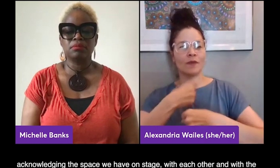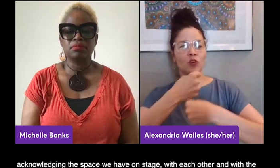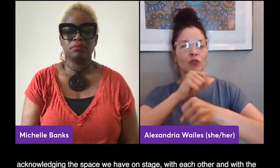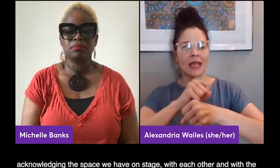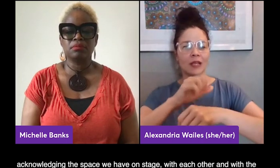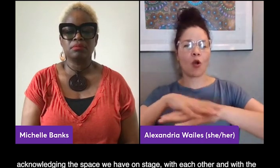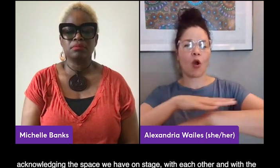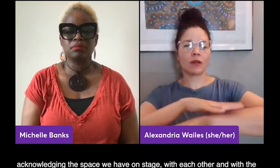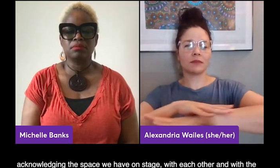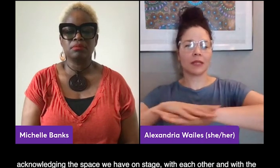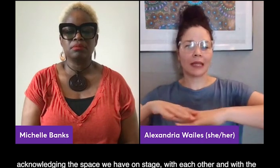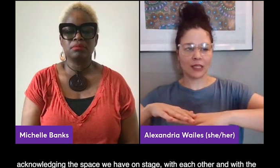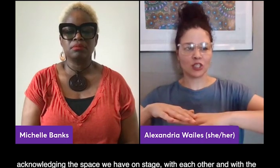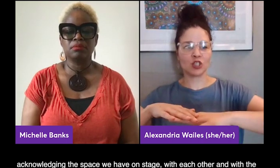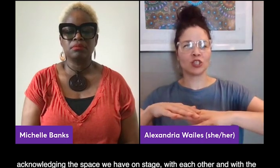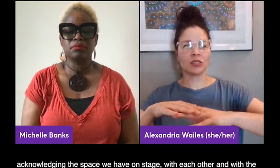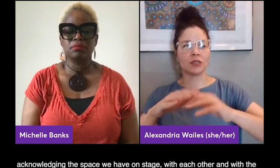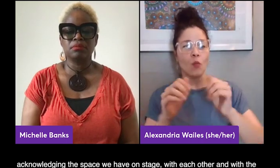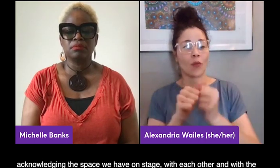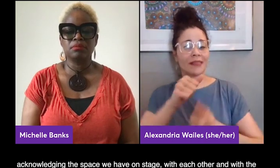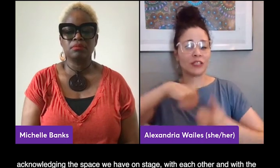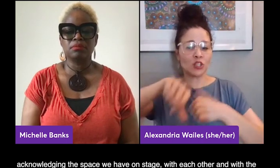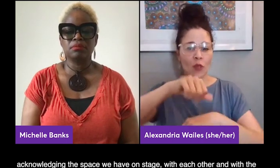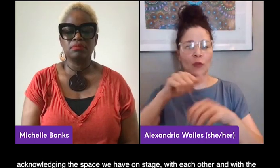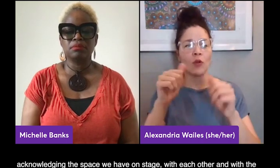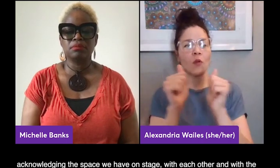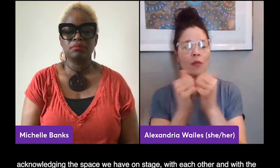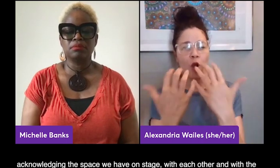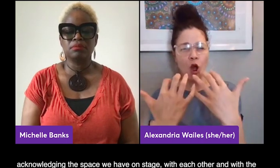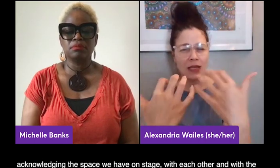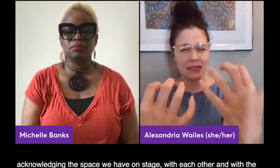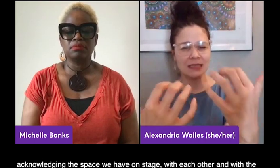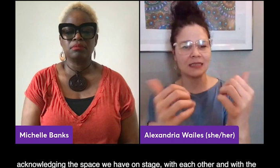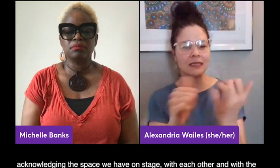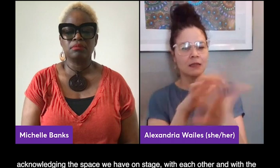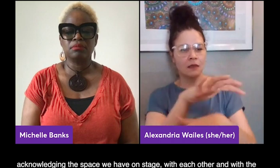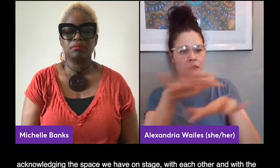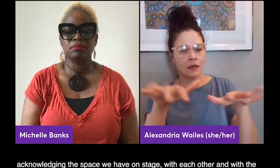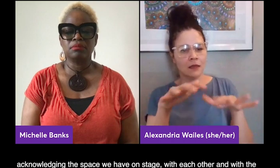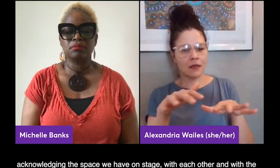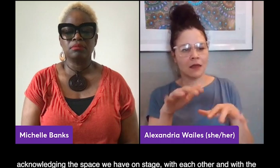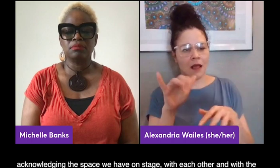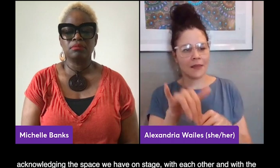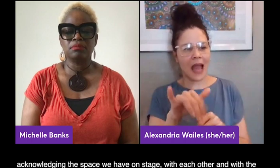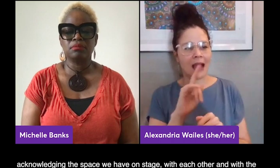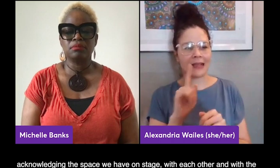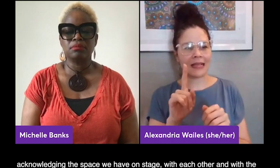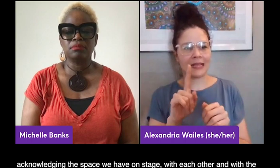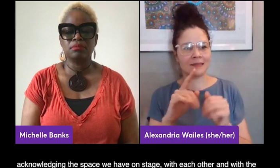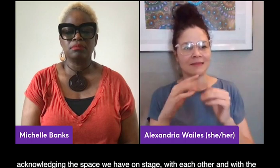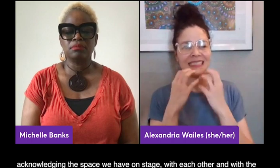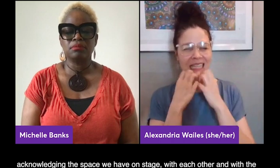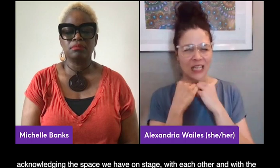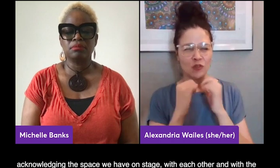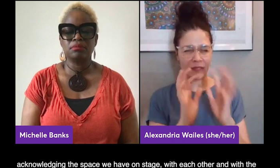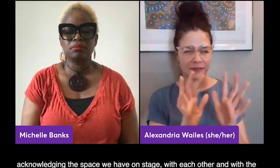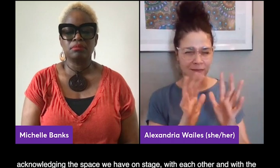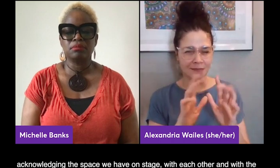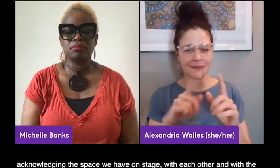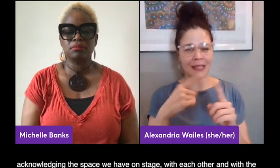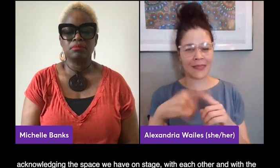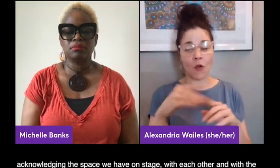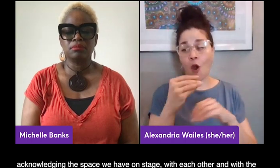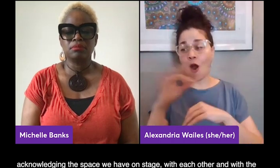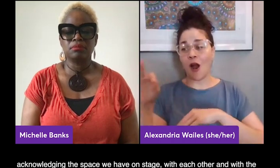have on stage with each other and with the audience. That is